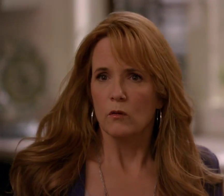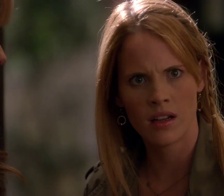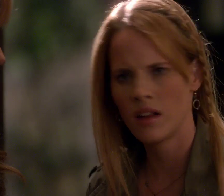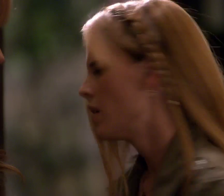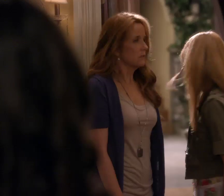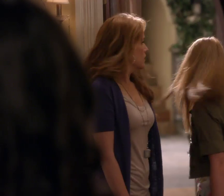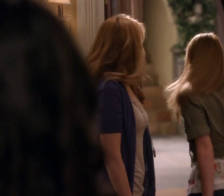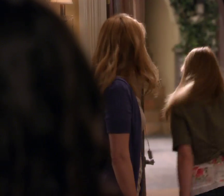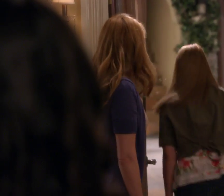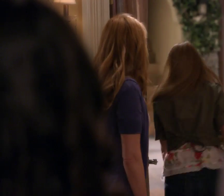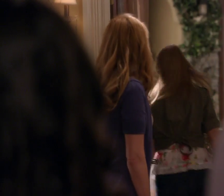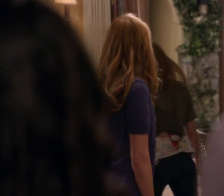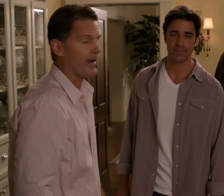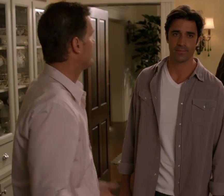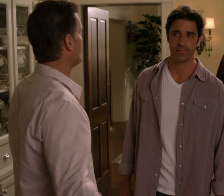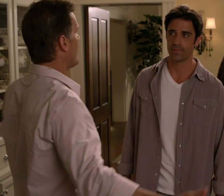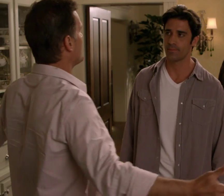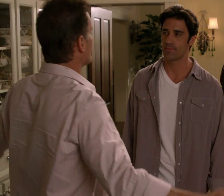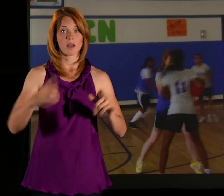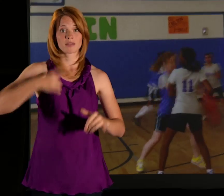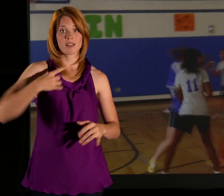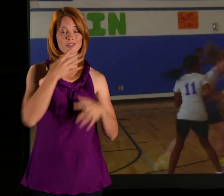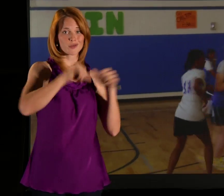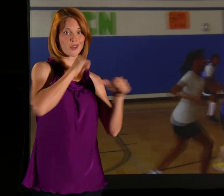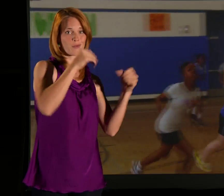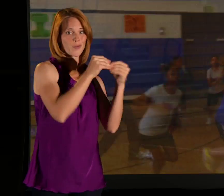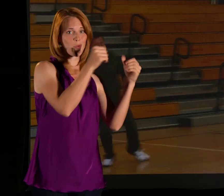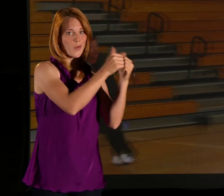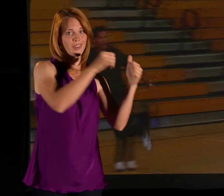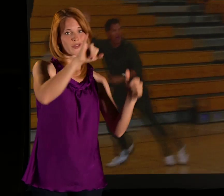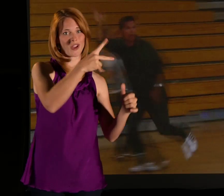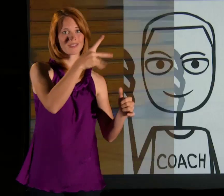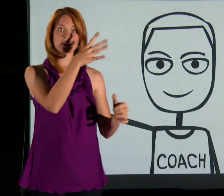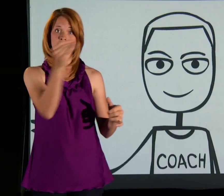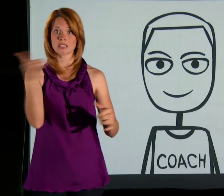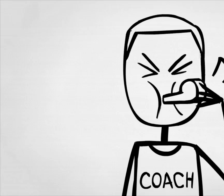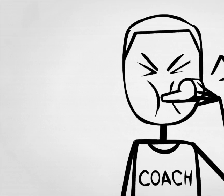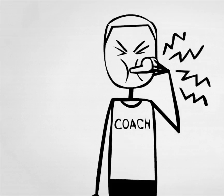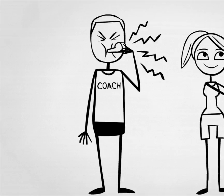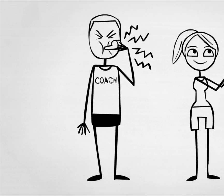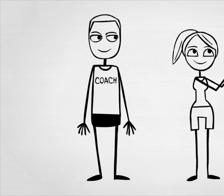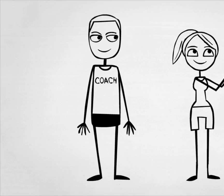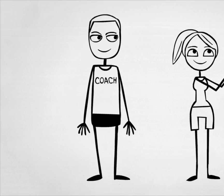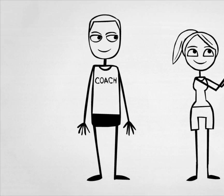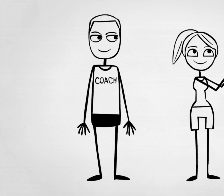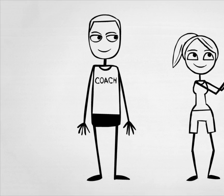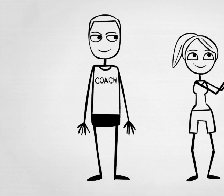Daphne wanted nothing to do with a guy who walked out on her and Regina. Meanwhile, Daphne was spending more time with John, since he started coaching her high school basketball team. That